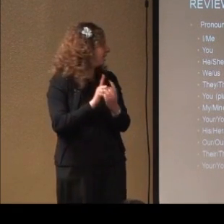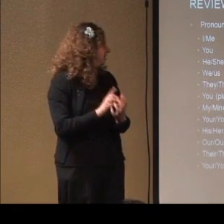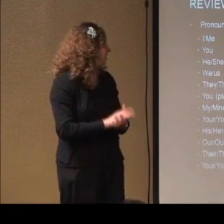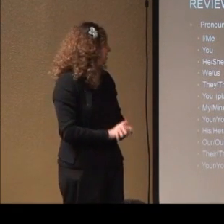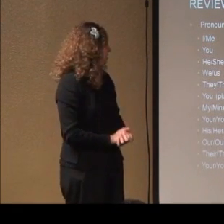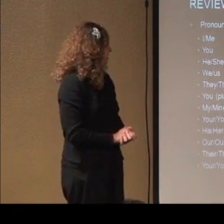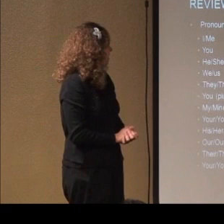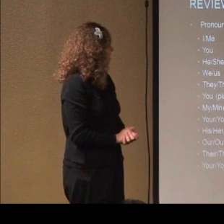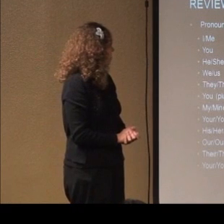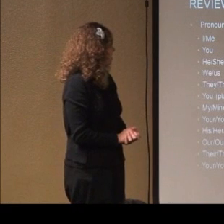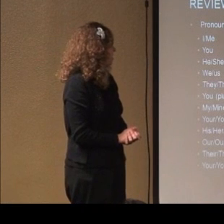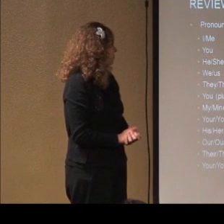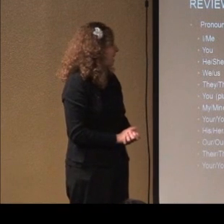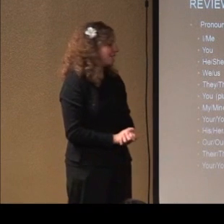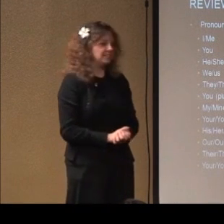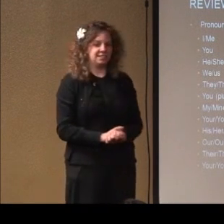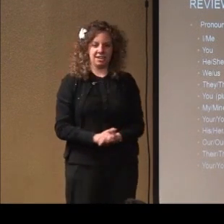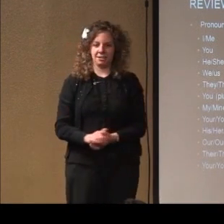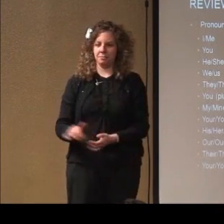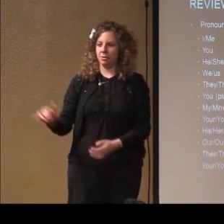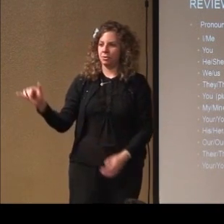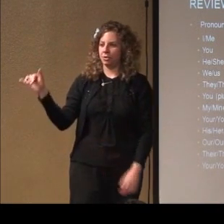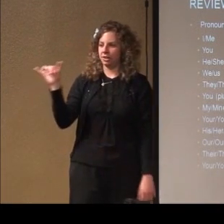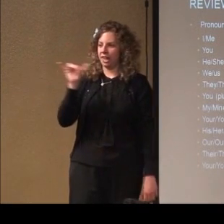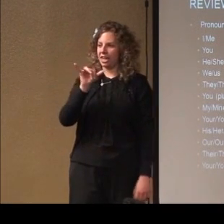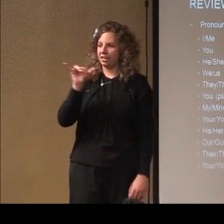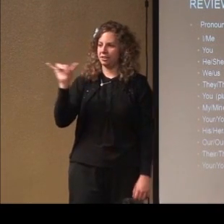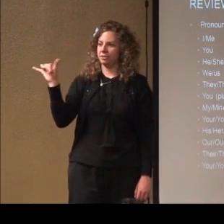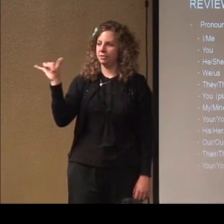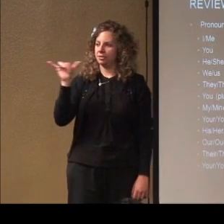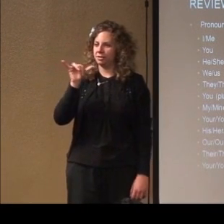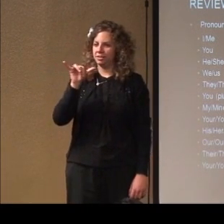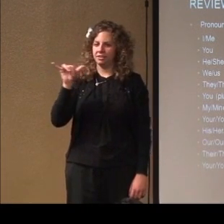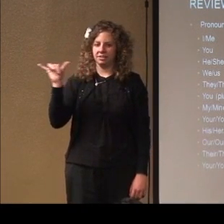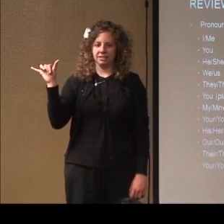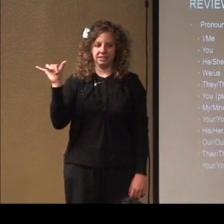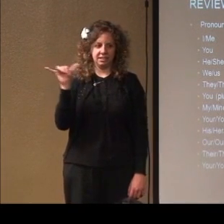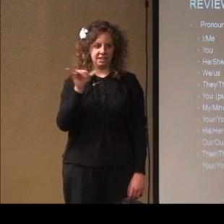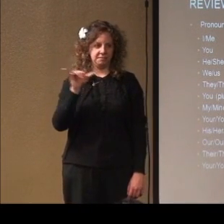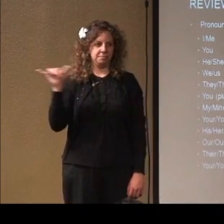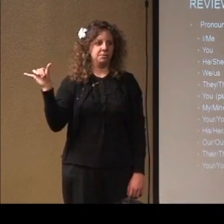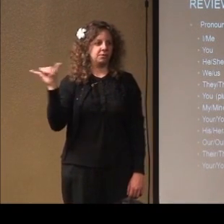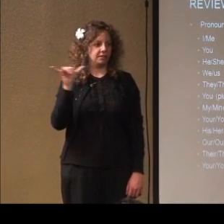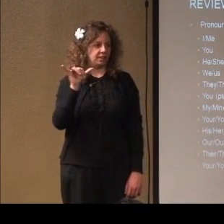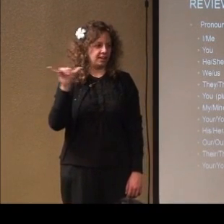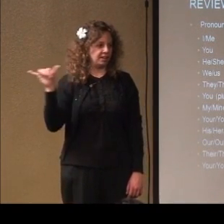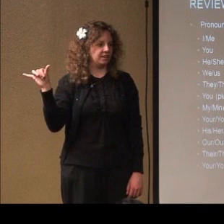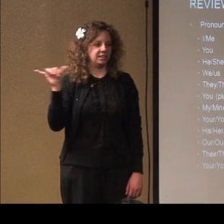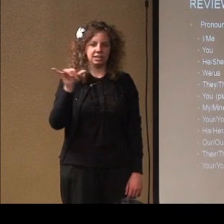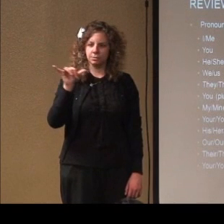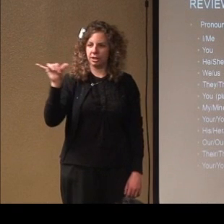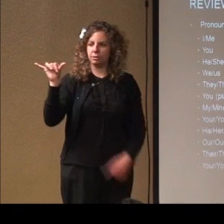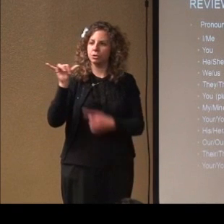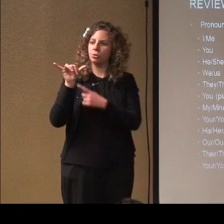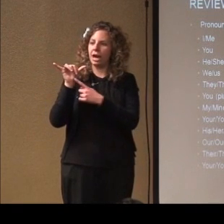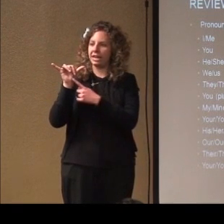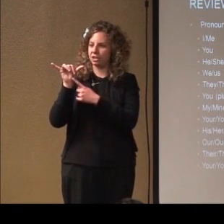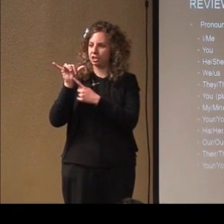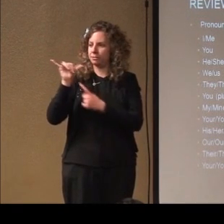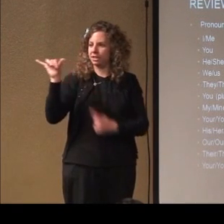Okay, and then we have same or like. Same or like. And it's like with a Y handshake, that's